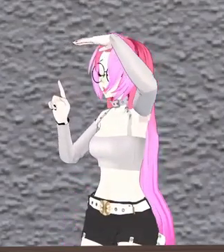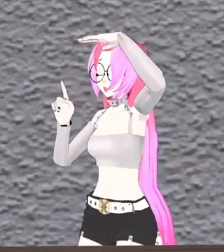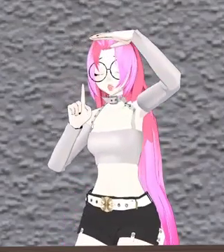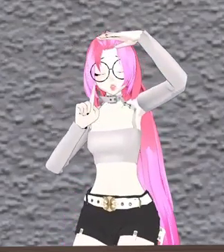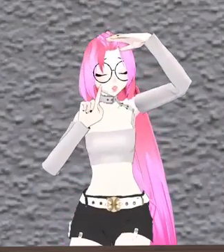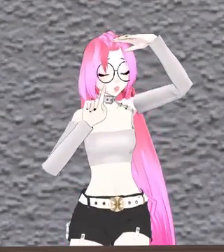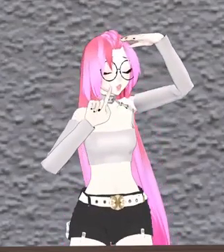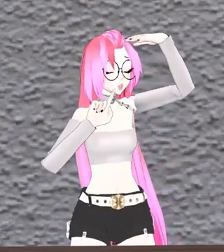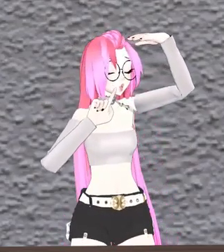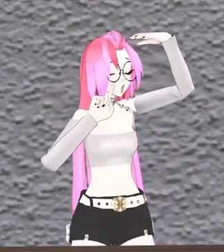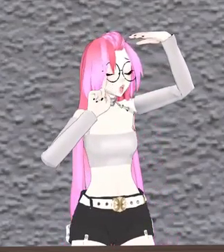Where? What?